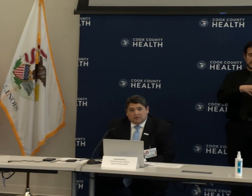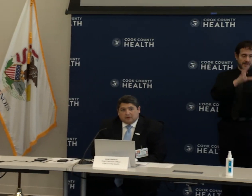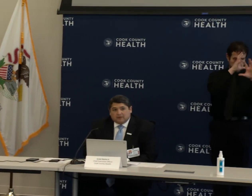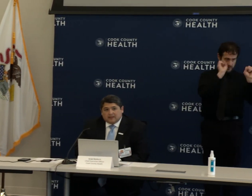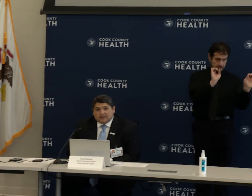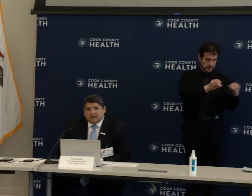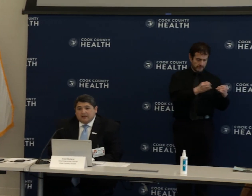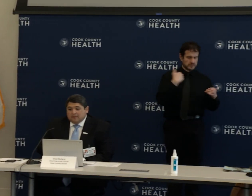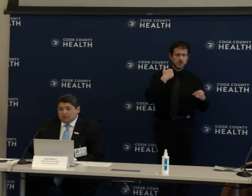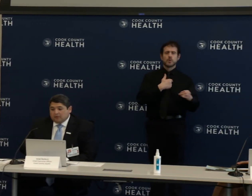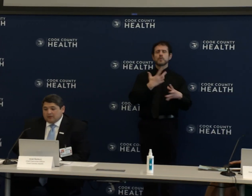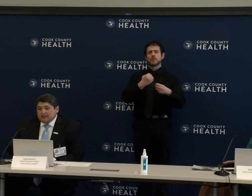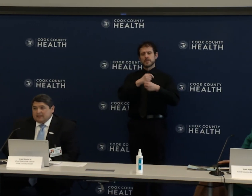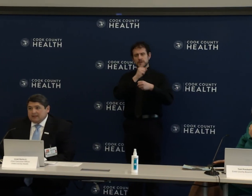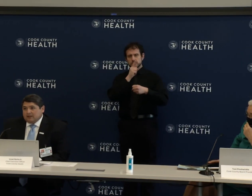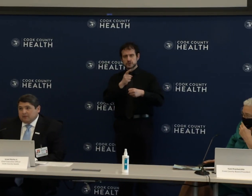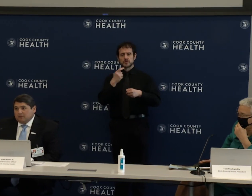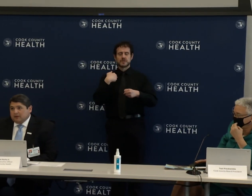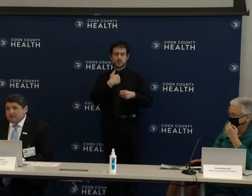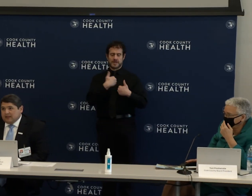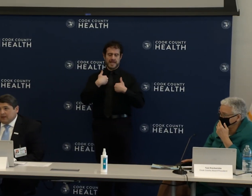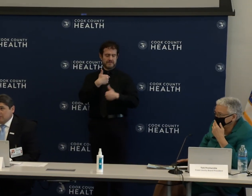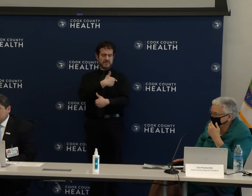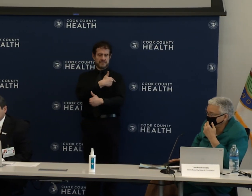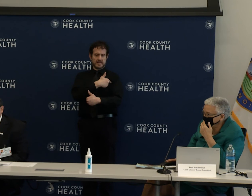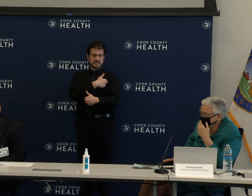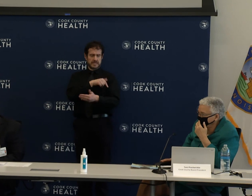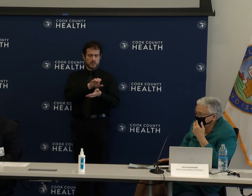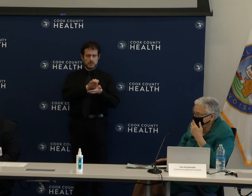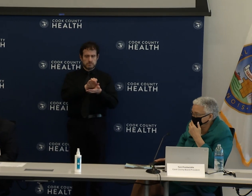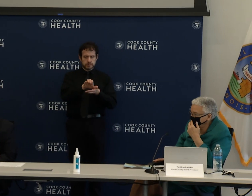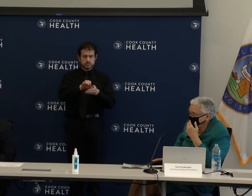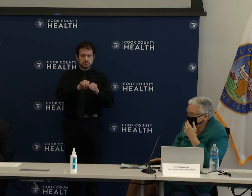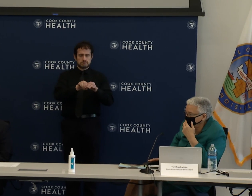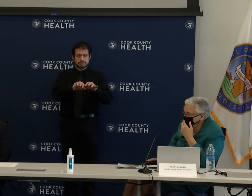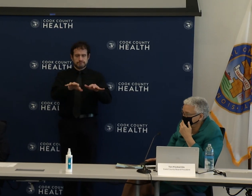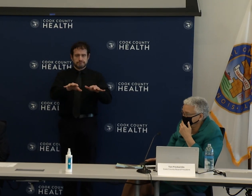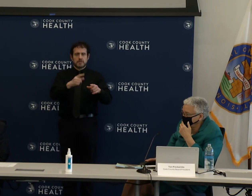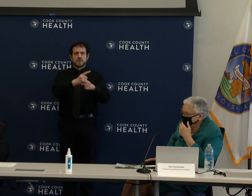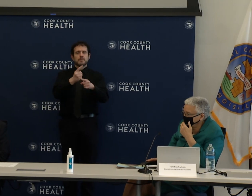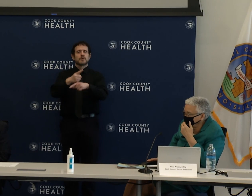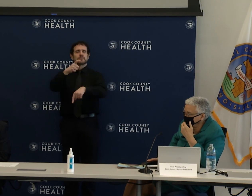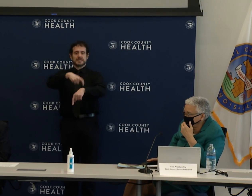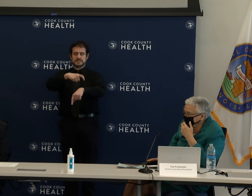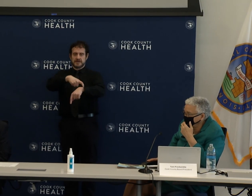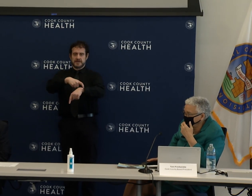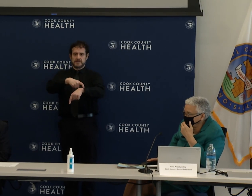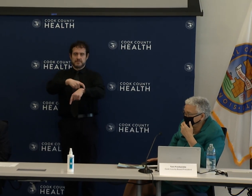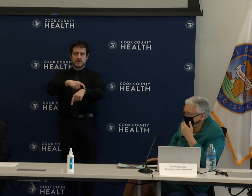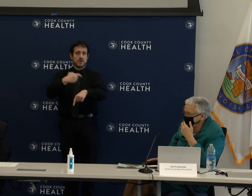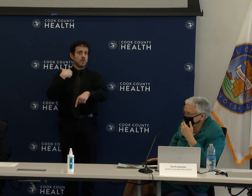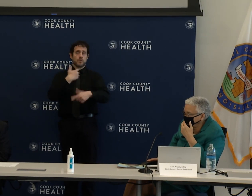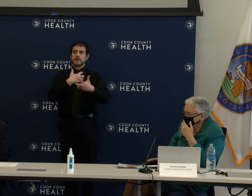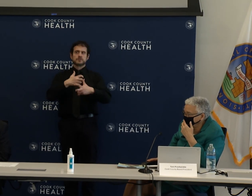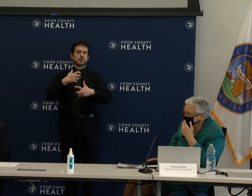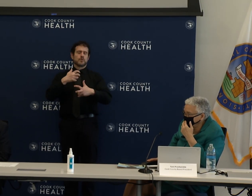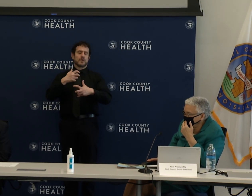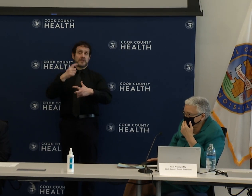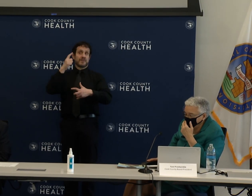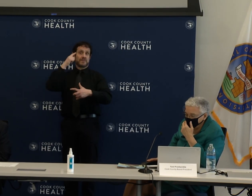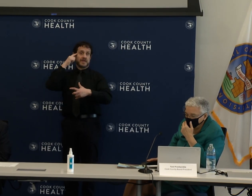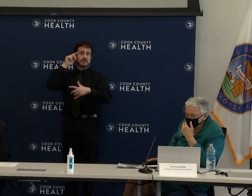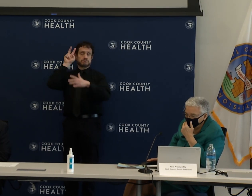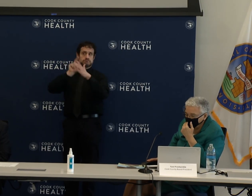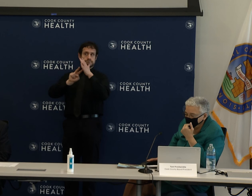sure that we're doing is that we're releasing the appropriate time when the different phases are eligible. If we get too far ahead and then there's a change